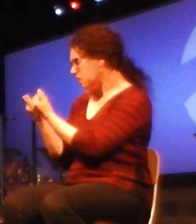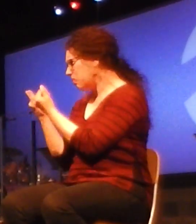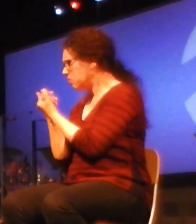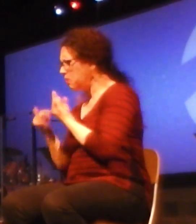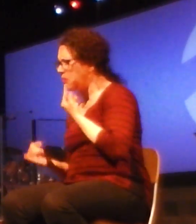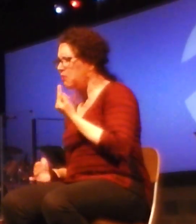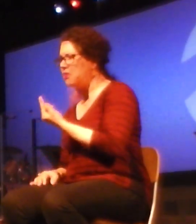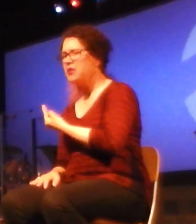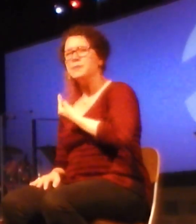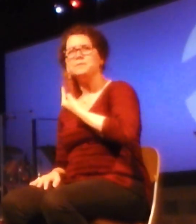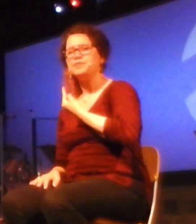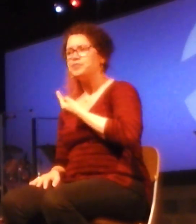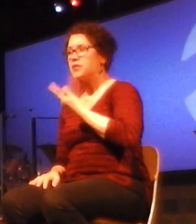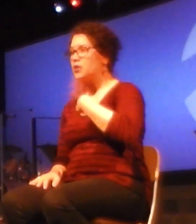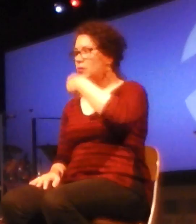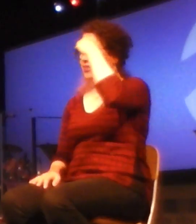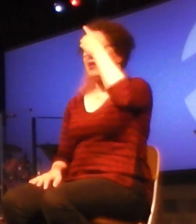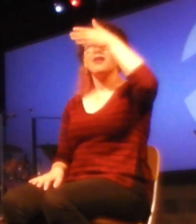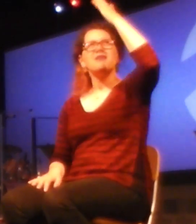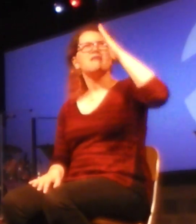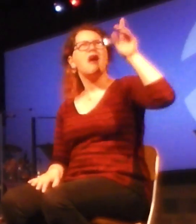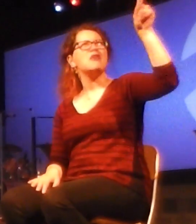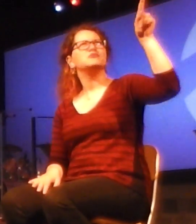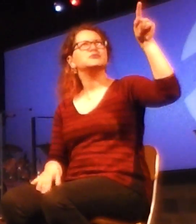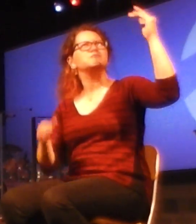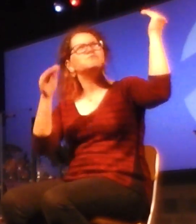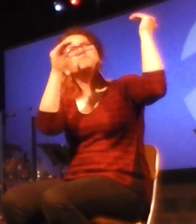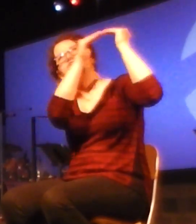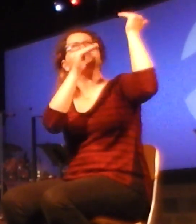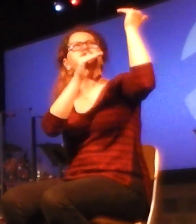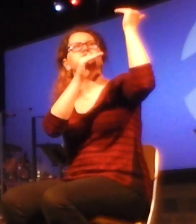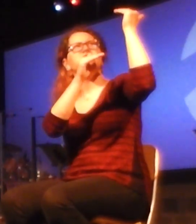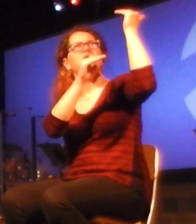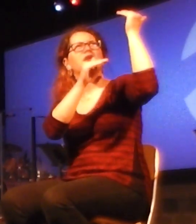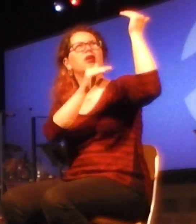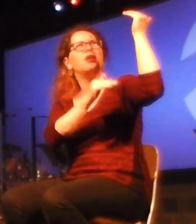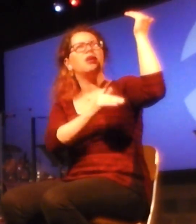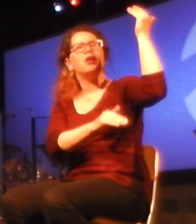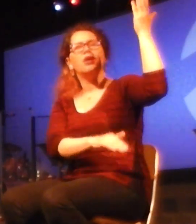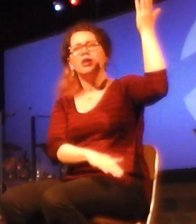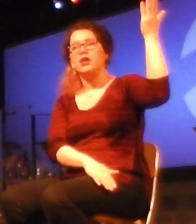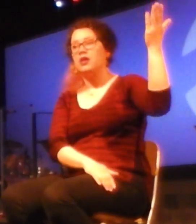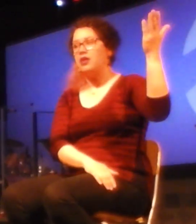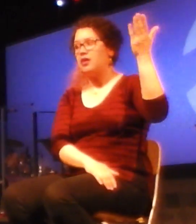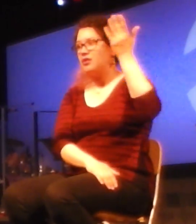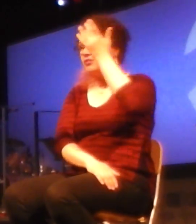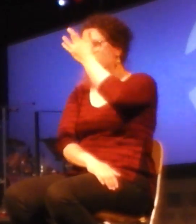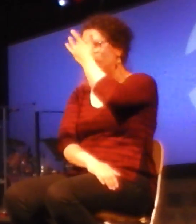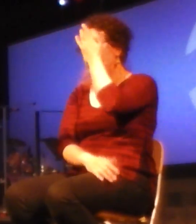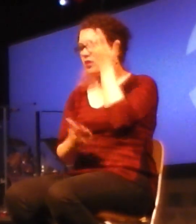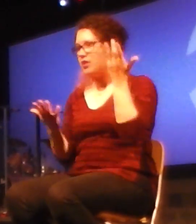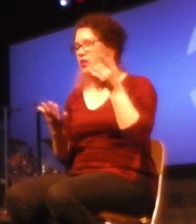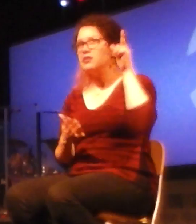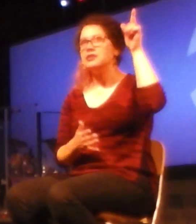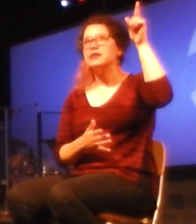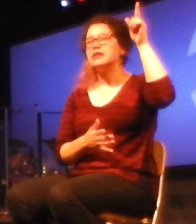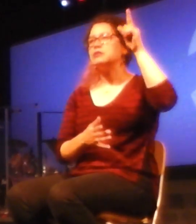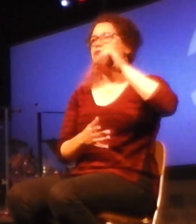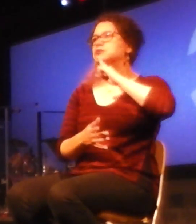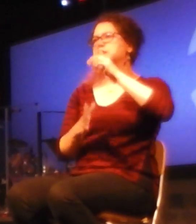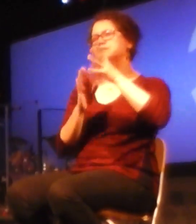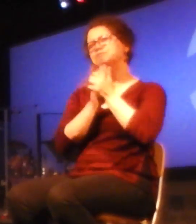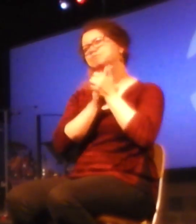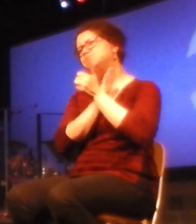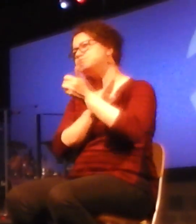that God is unjust, and we forget that God is actually this brilliant,